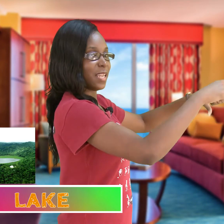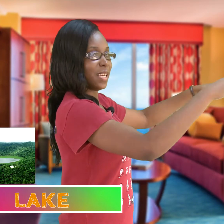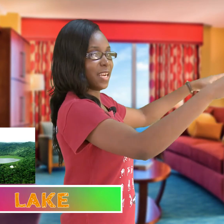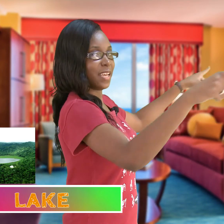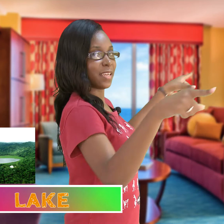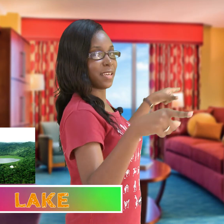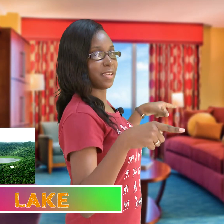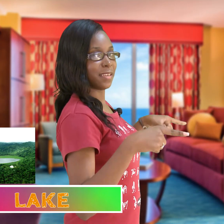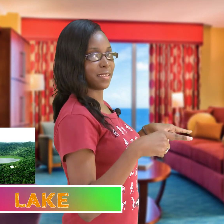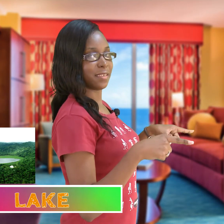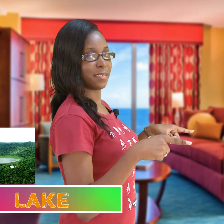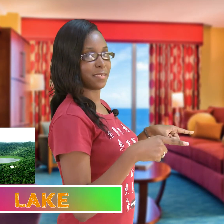Lake.